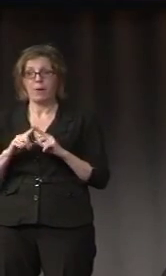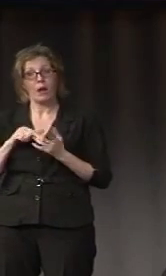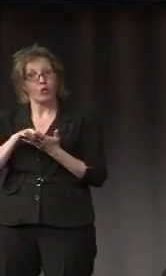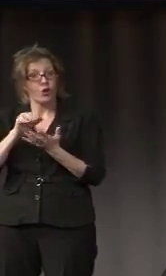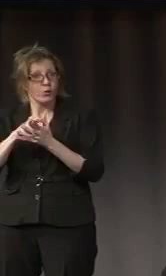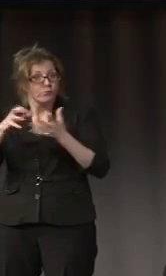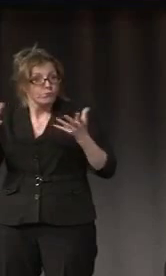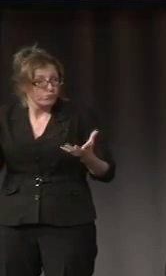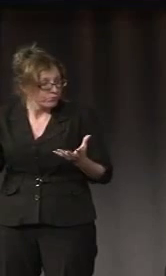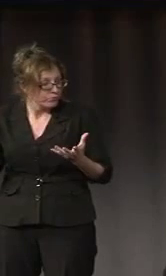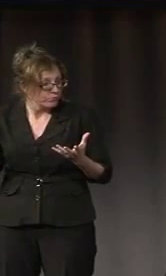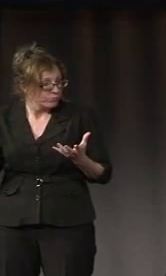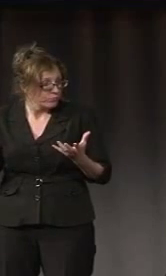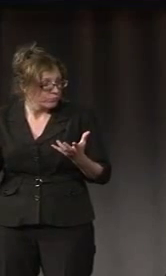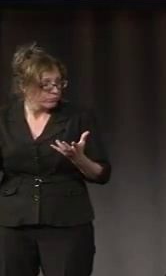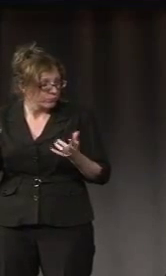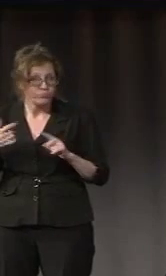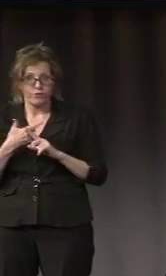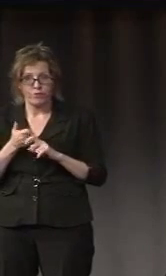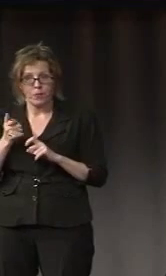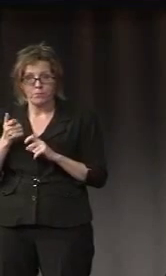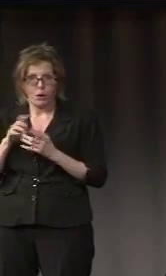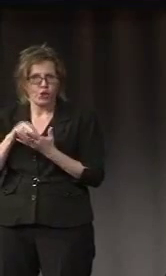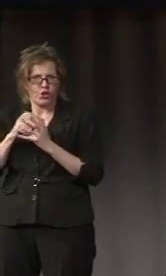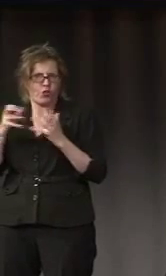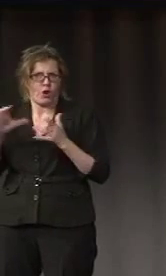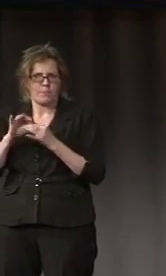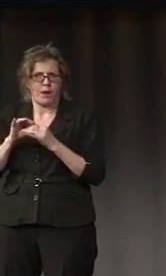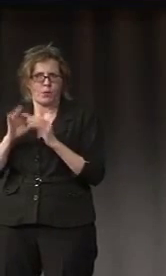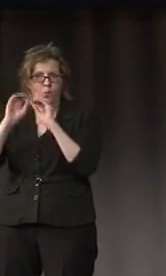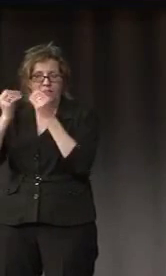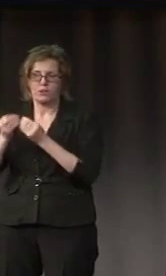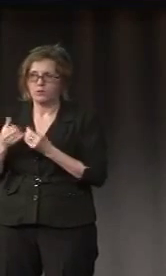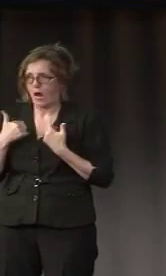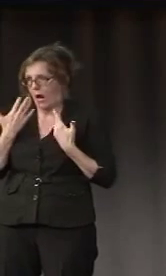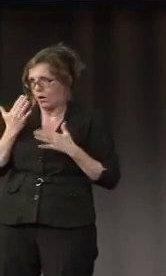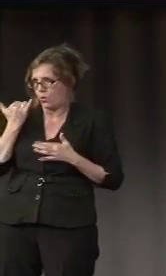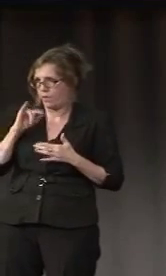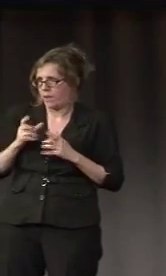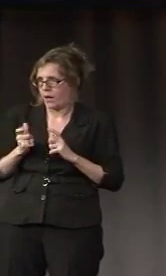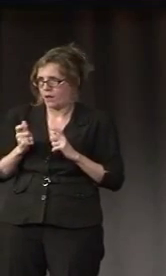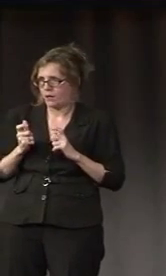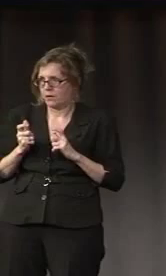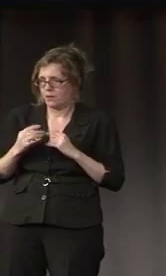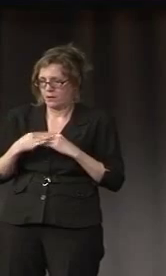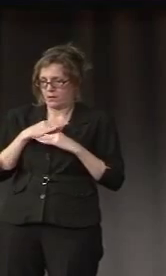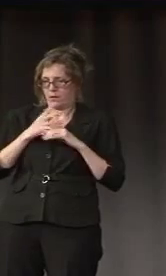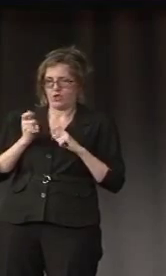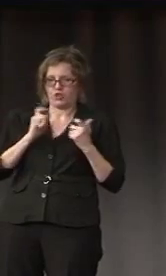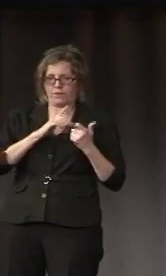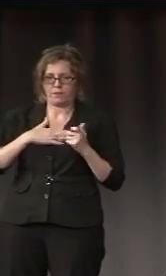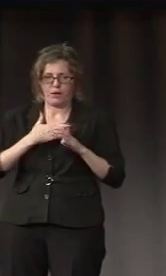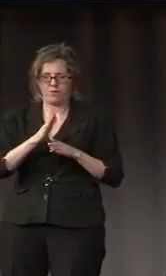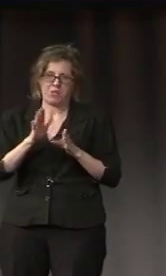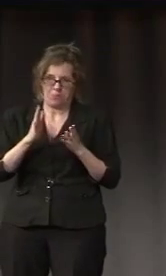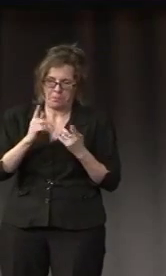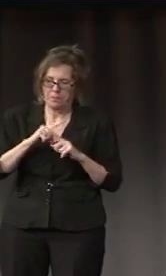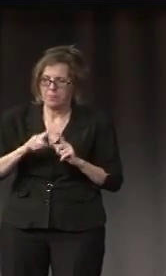learned enormously from on organization. I'm not sure I found if it's a shift in my career. No, it's just that